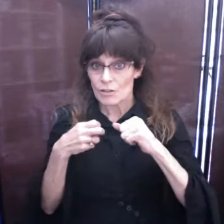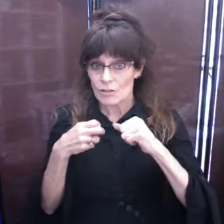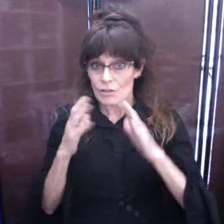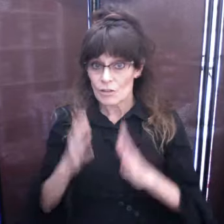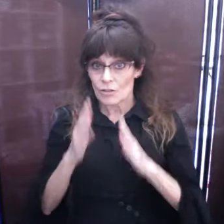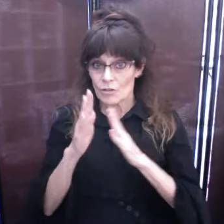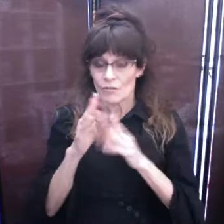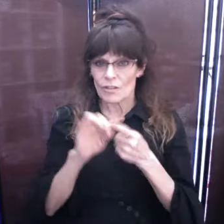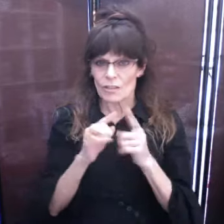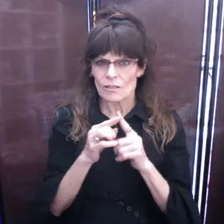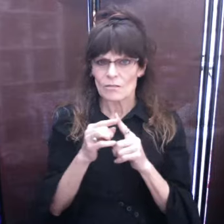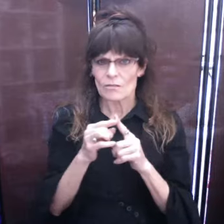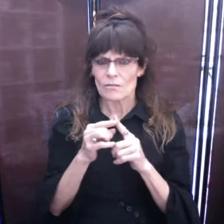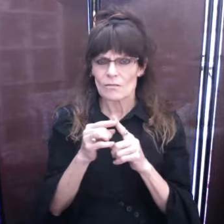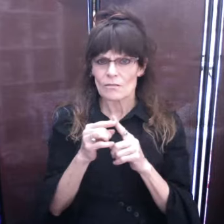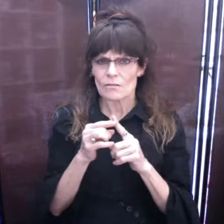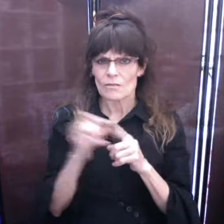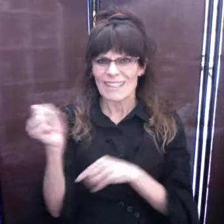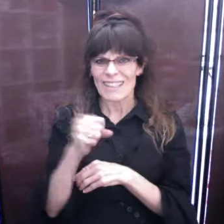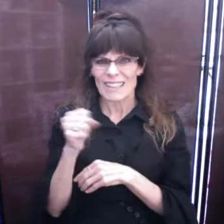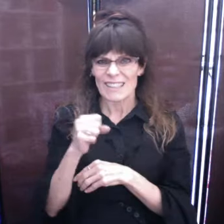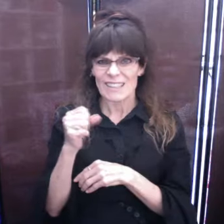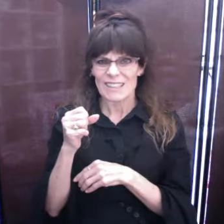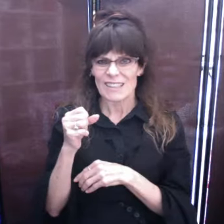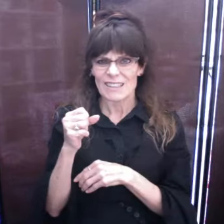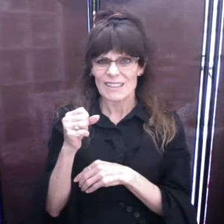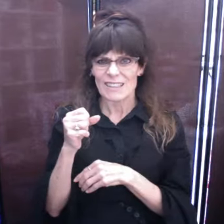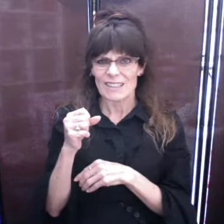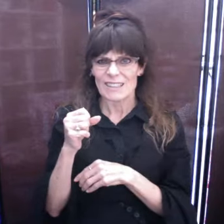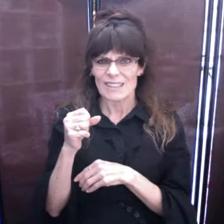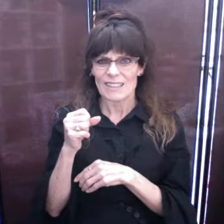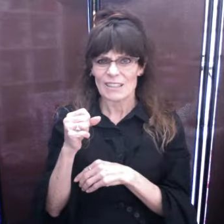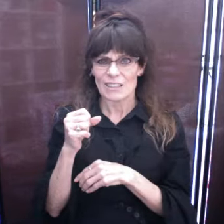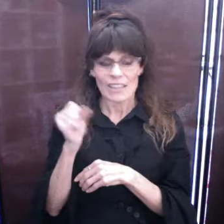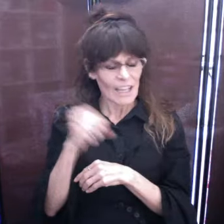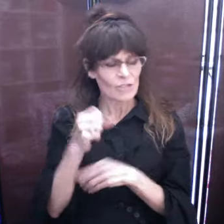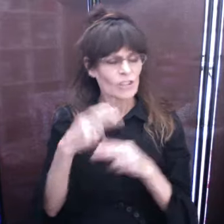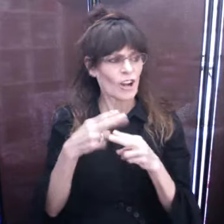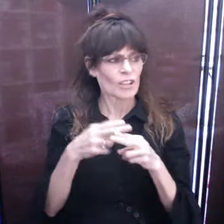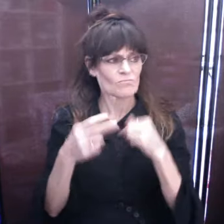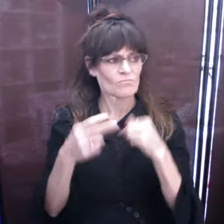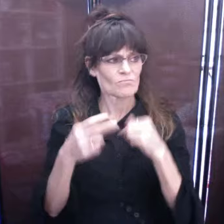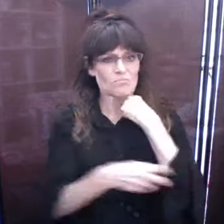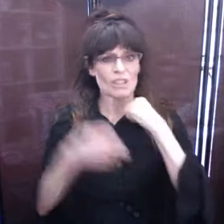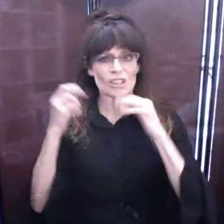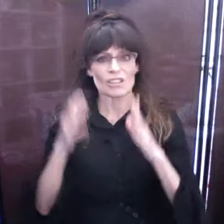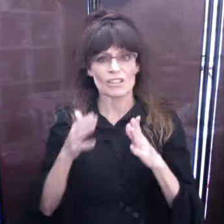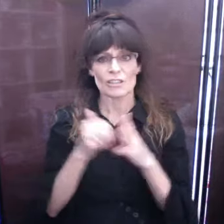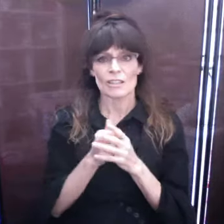I go, well, yeah, I guess, I mean, you could say that, I guess. And he said, I'm just so confused,